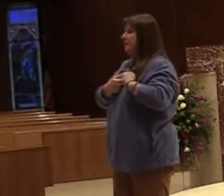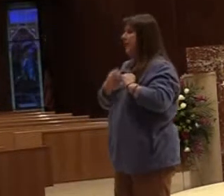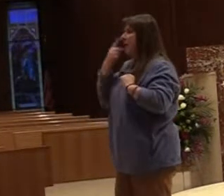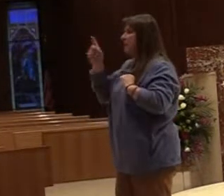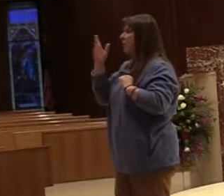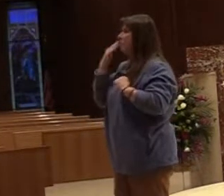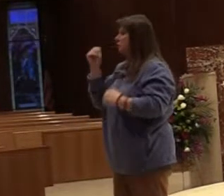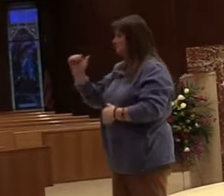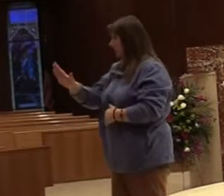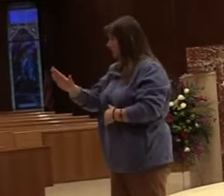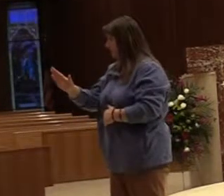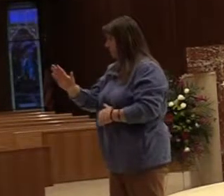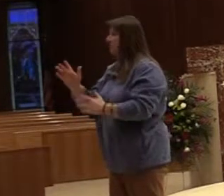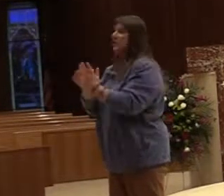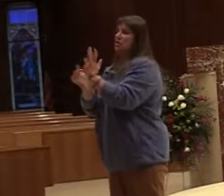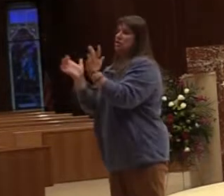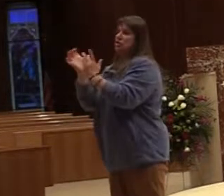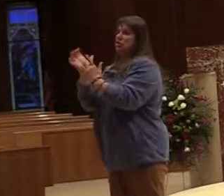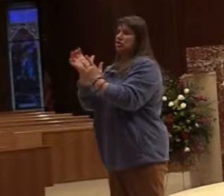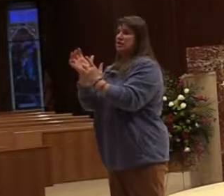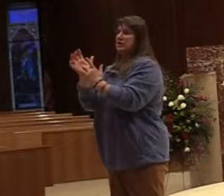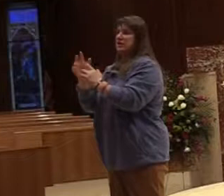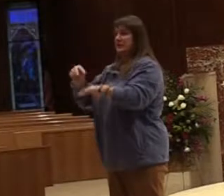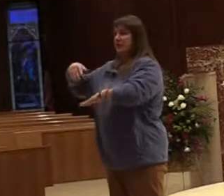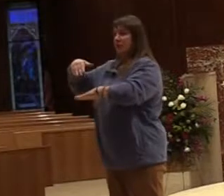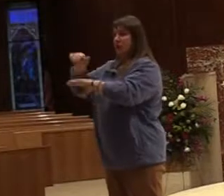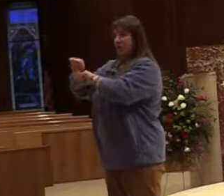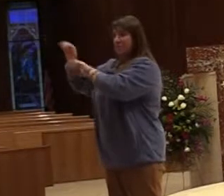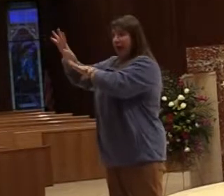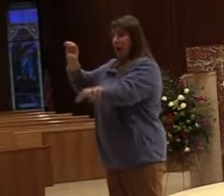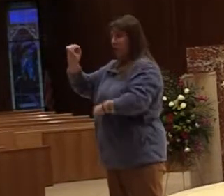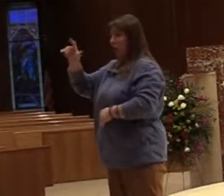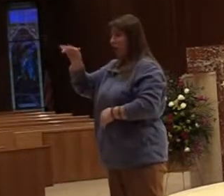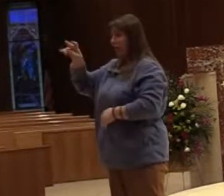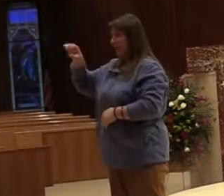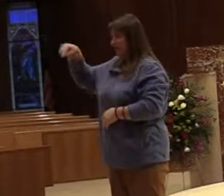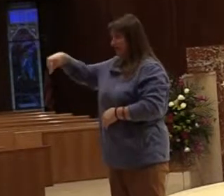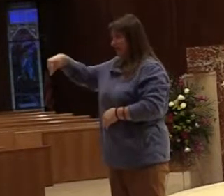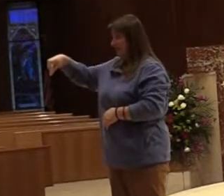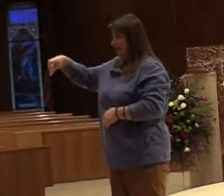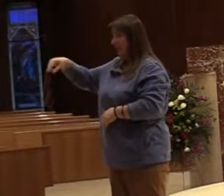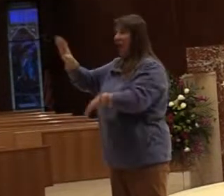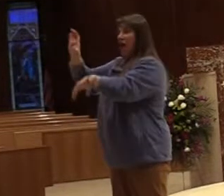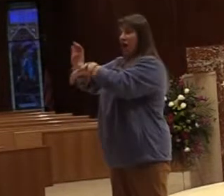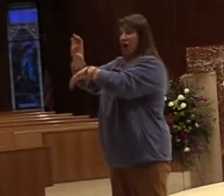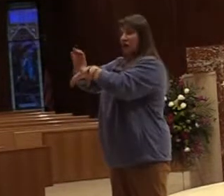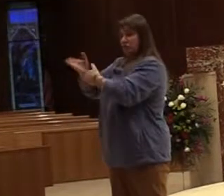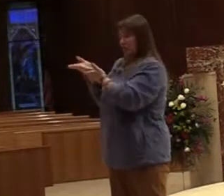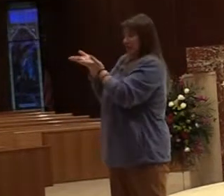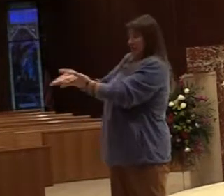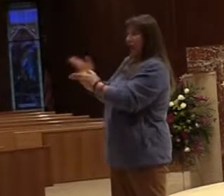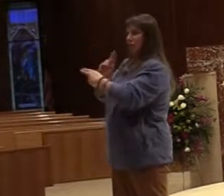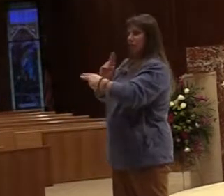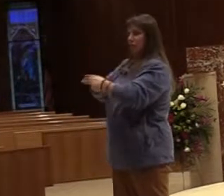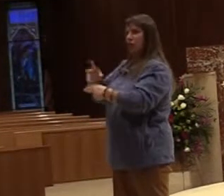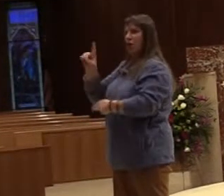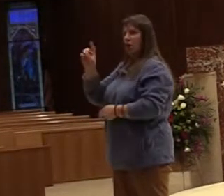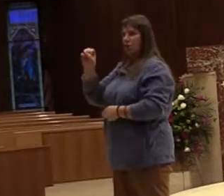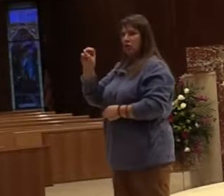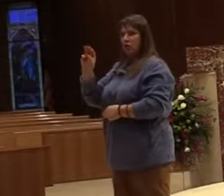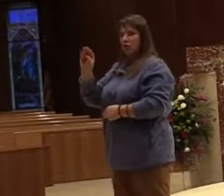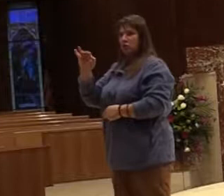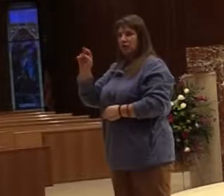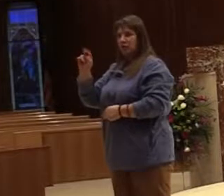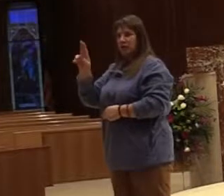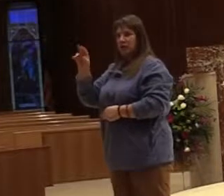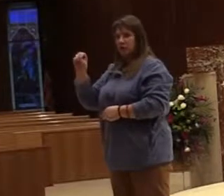so the Lament for Jerusalem is Jesus on the Mount of Olives, and the church that was built there is called Domus Levit. I think Father Scott may have